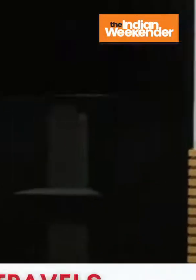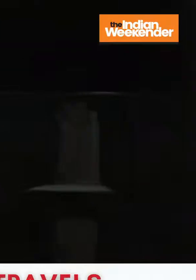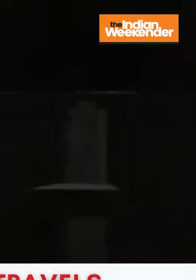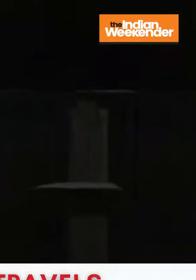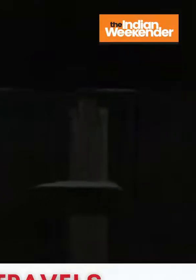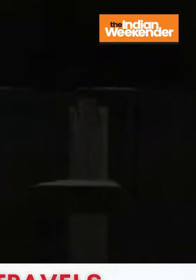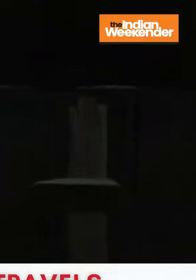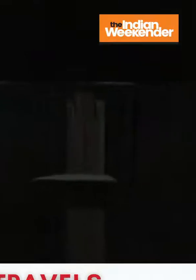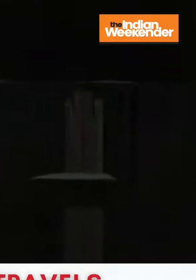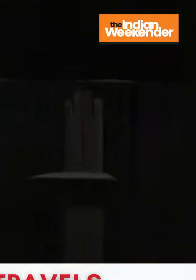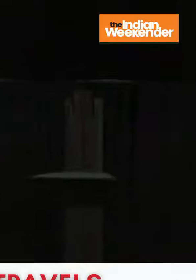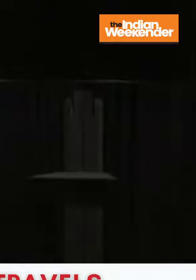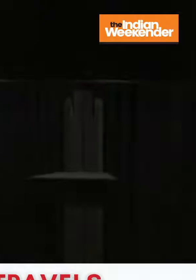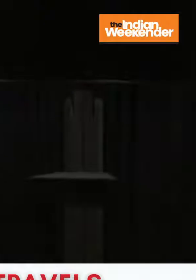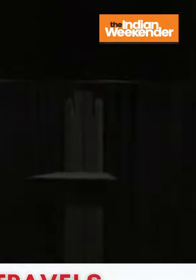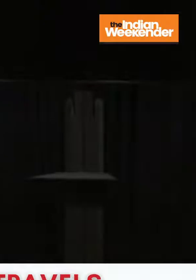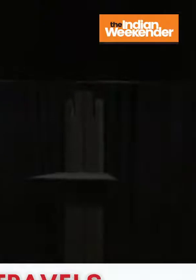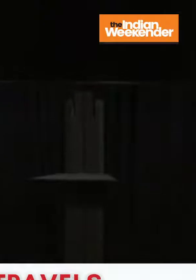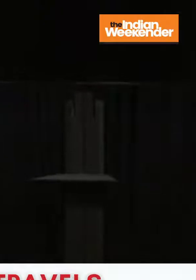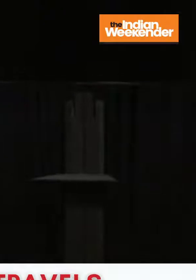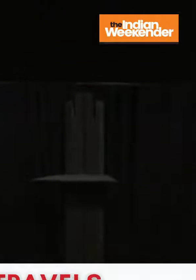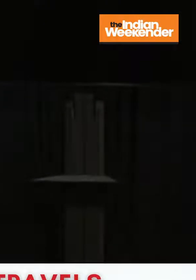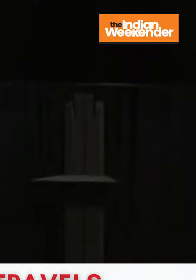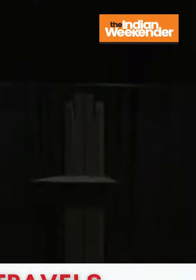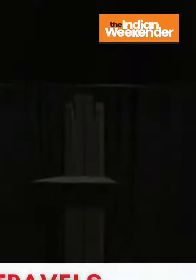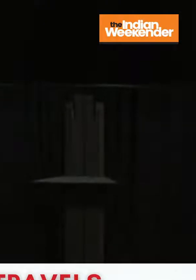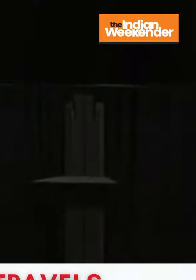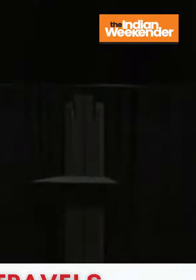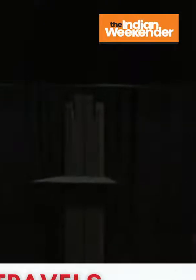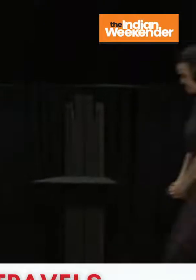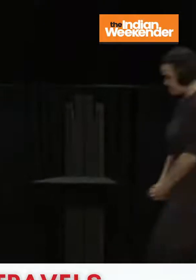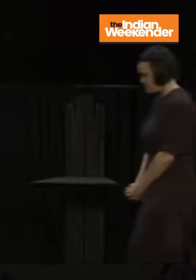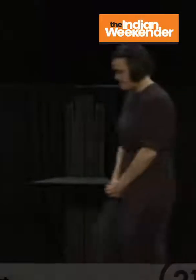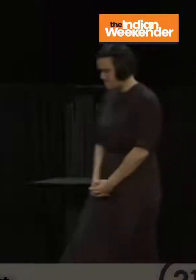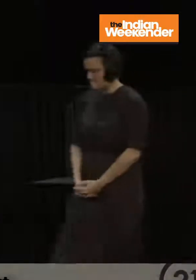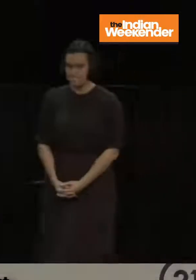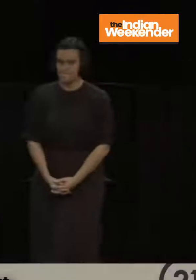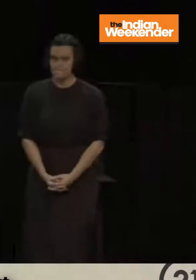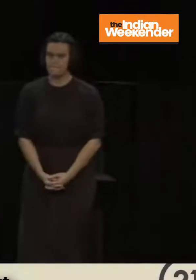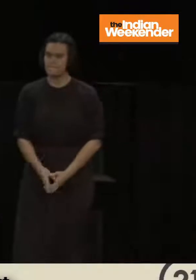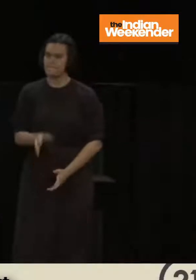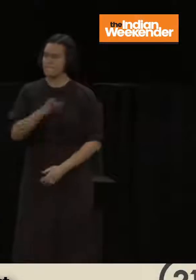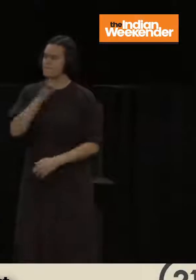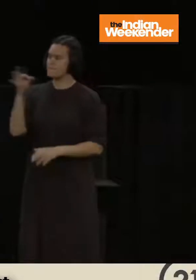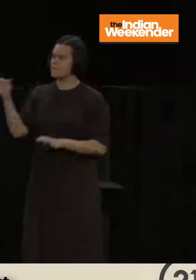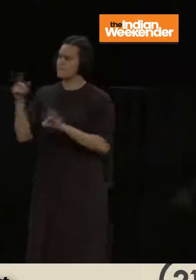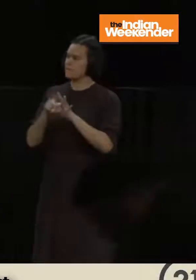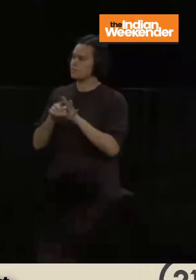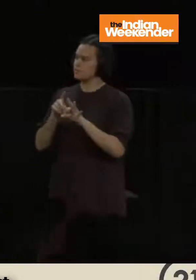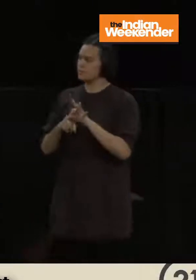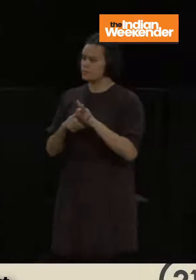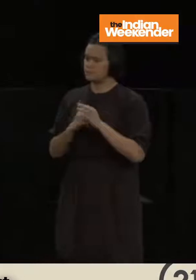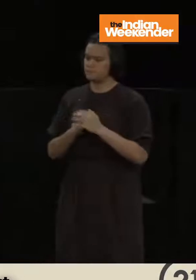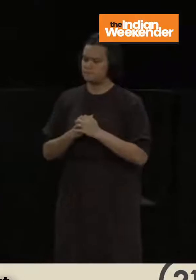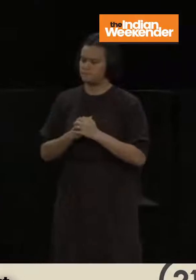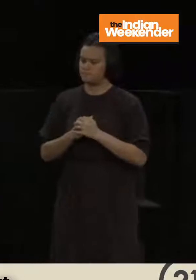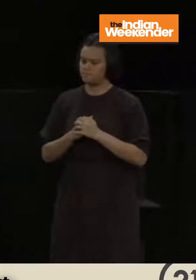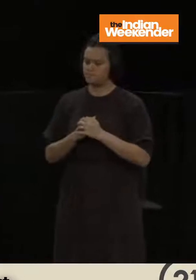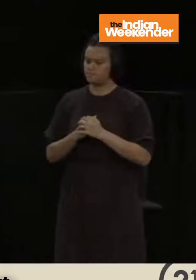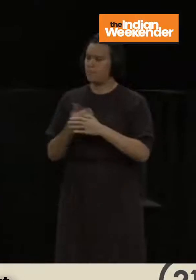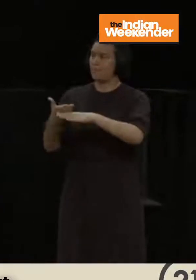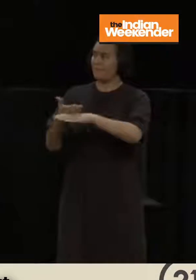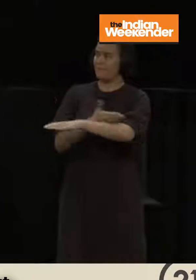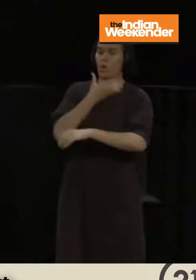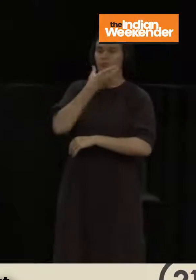briefings. Jessica, and then Tova, and then Barry. What's your thinking behind not allowing people to come back from Australia before